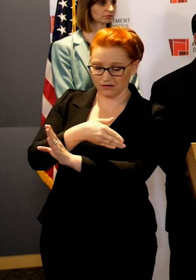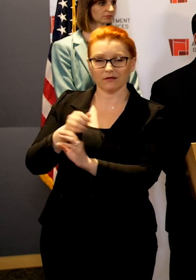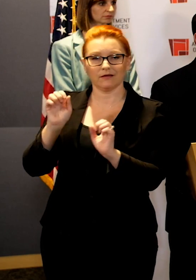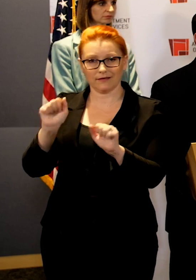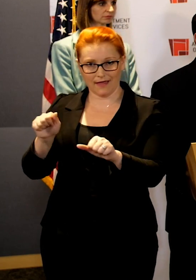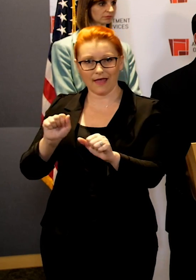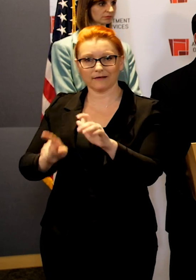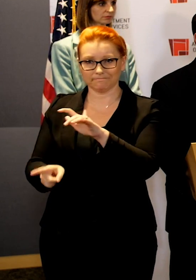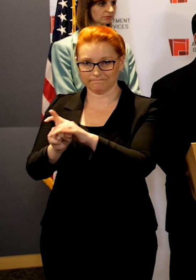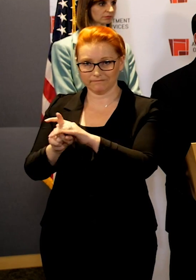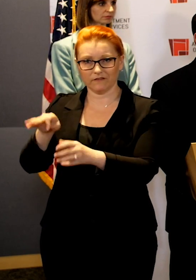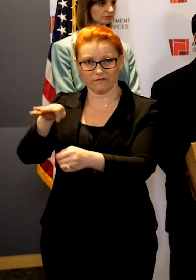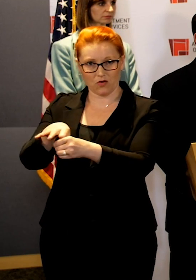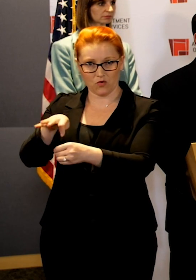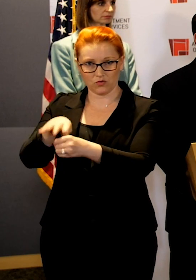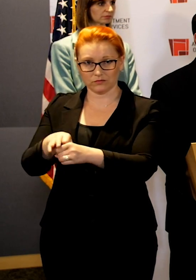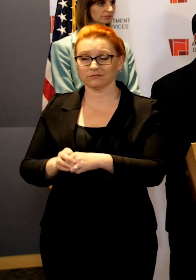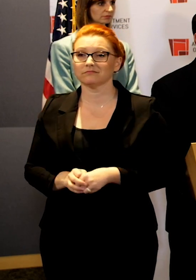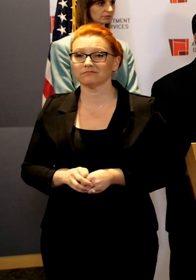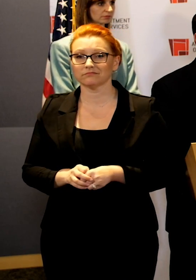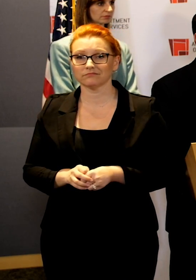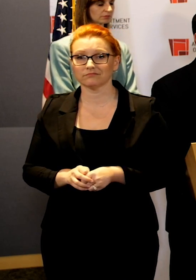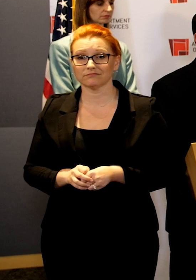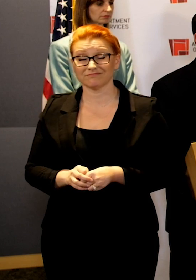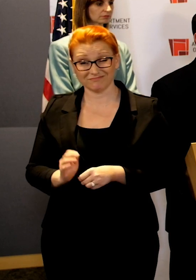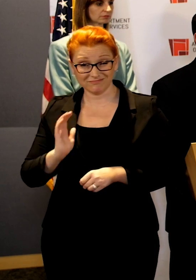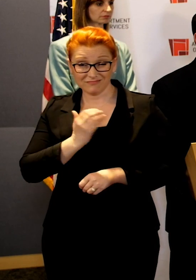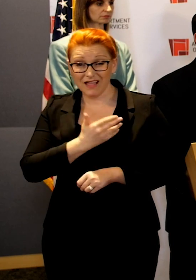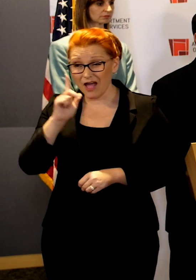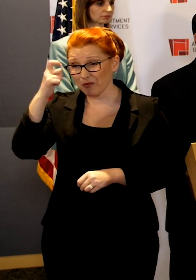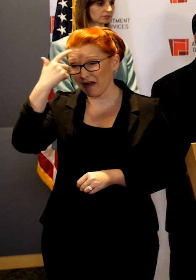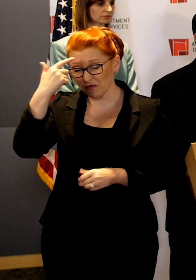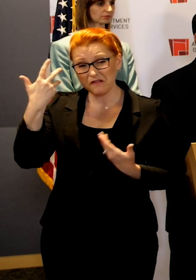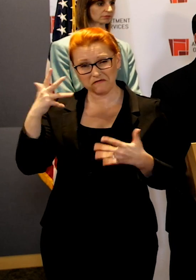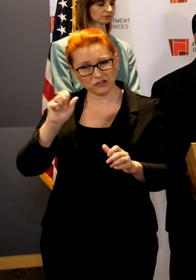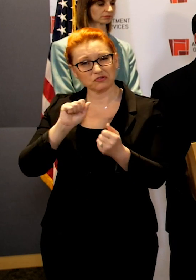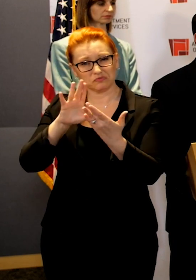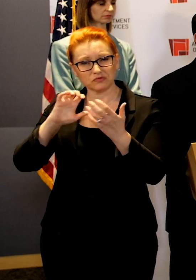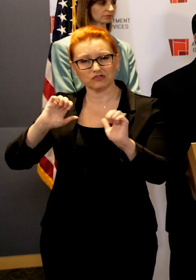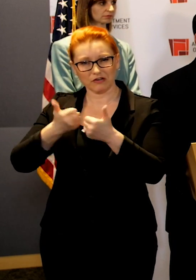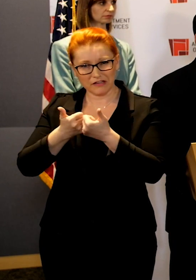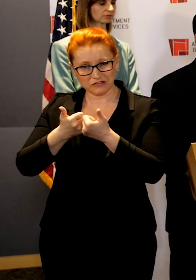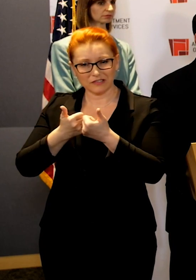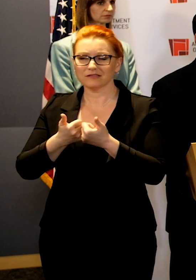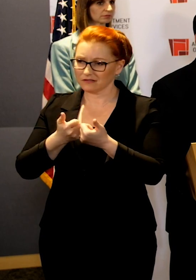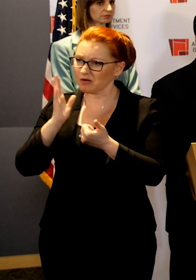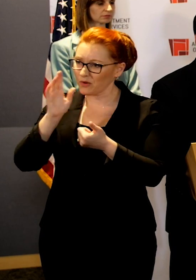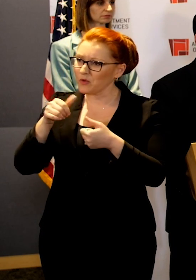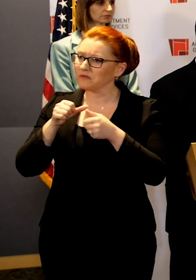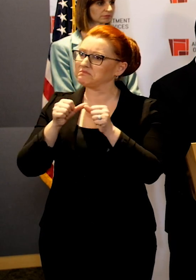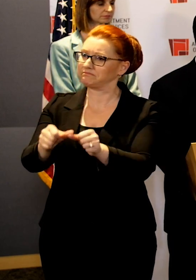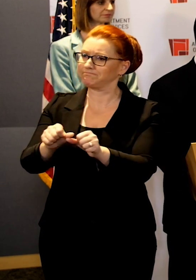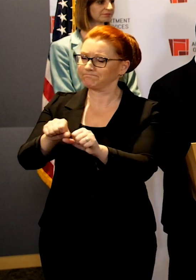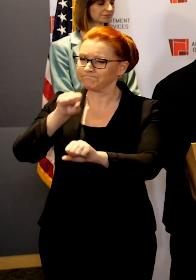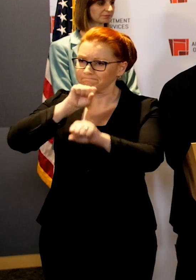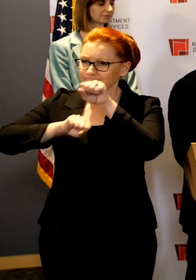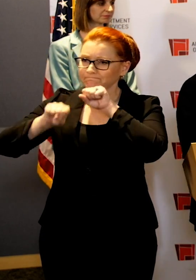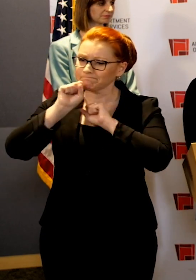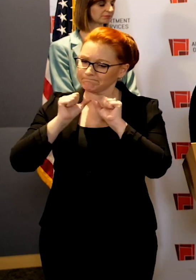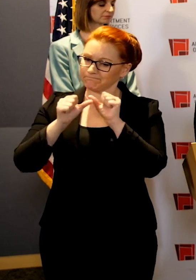participate. Our democracy has risen to challenges in the past, and it must continue to do so.